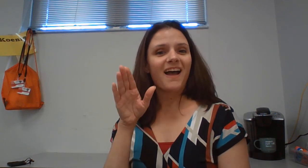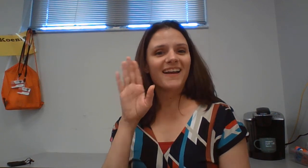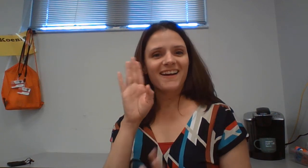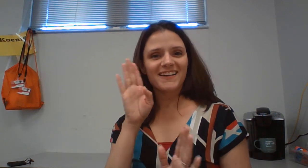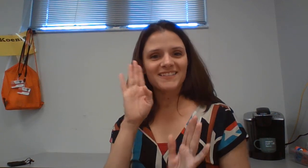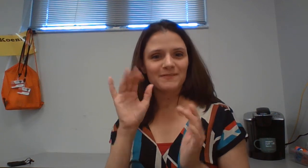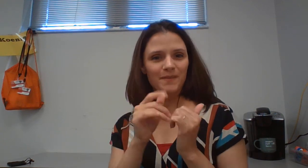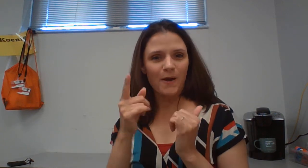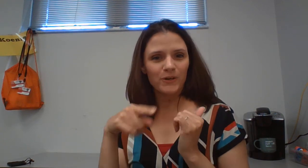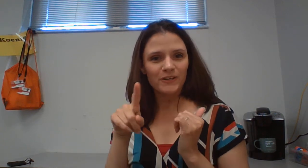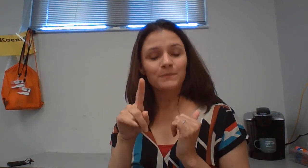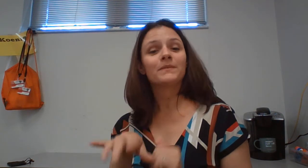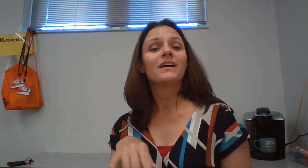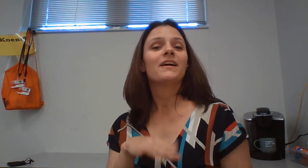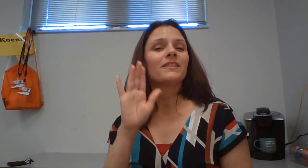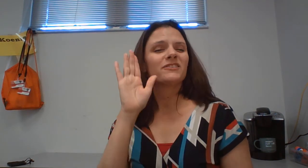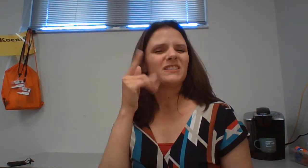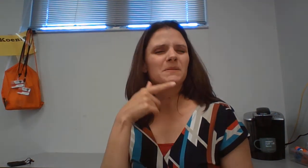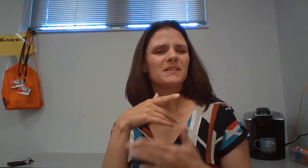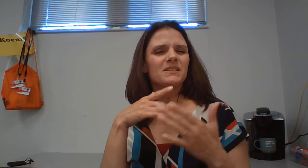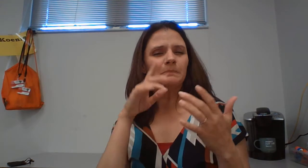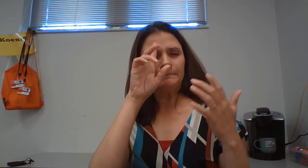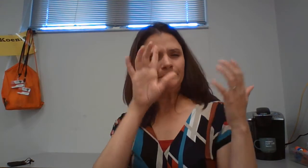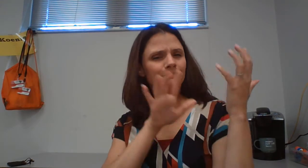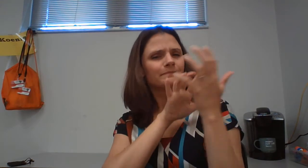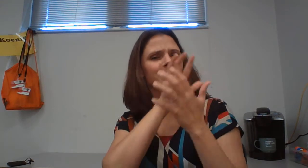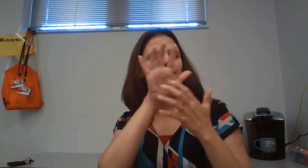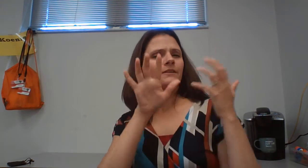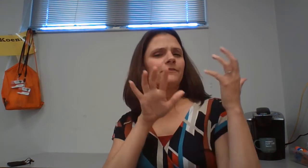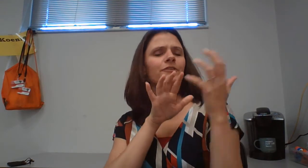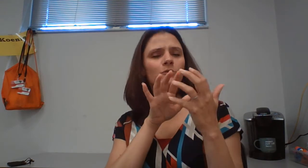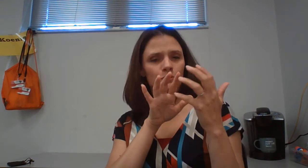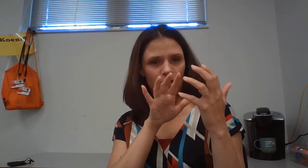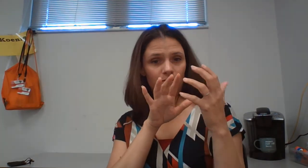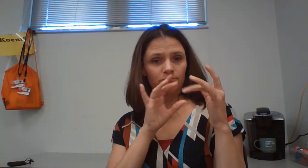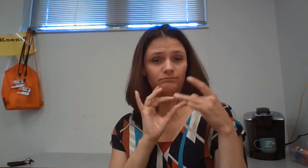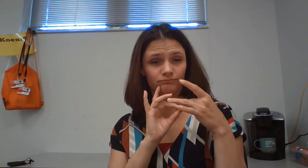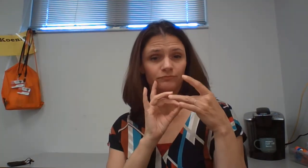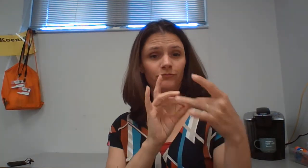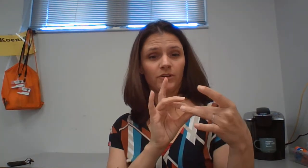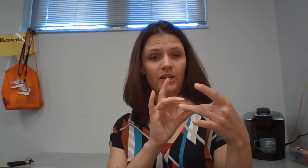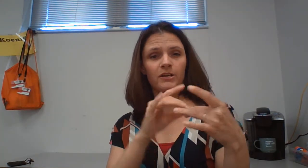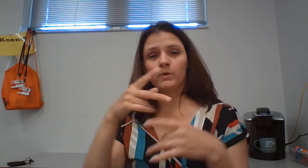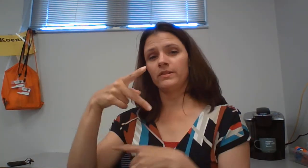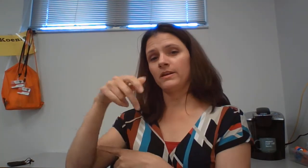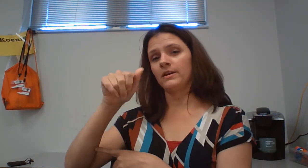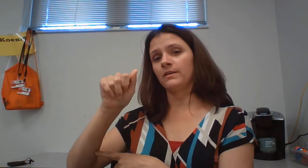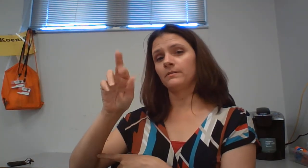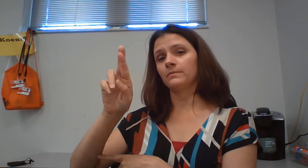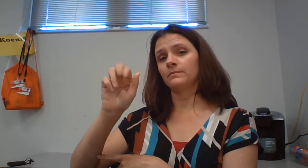Hi guys, how are you? There seemed to be some confusion related with the